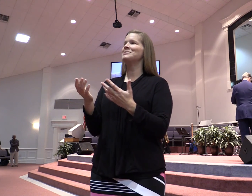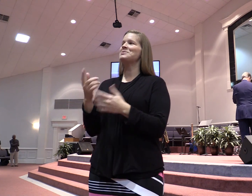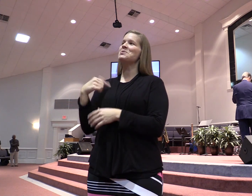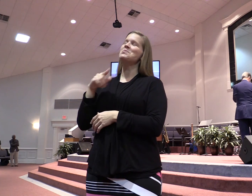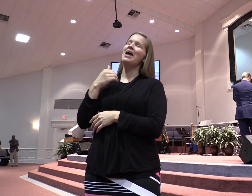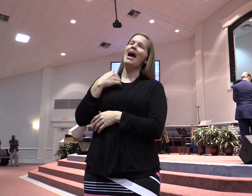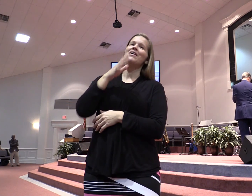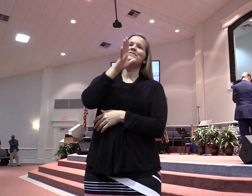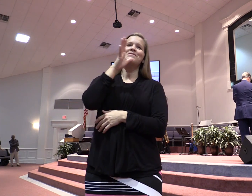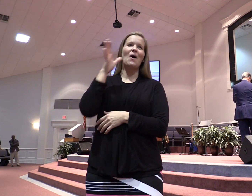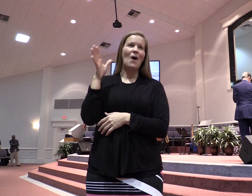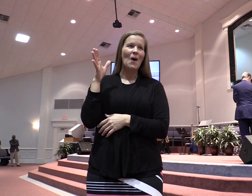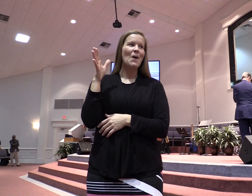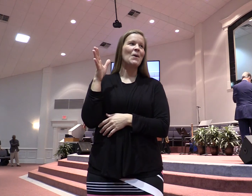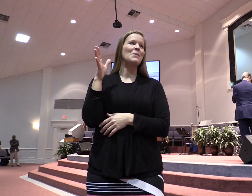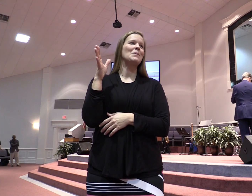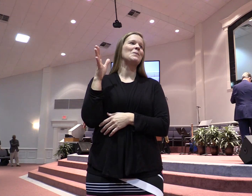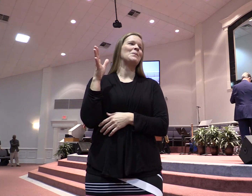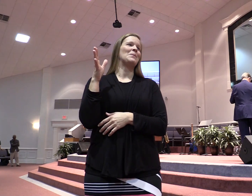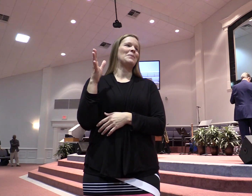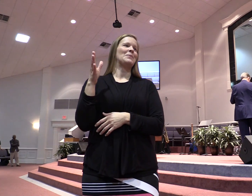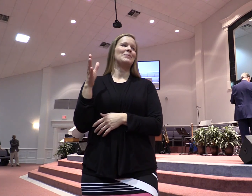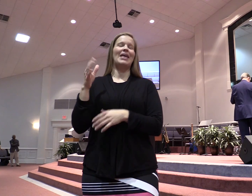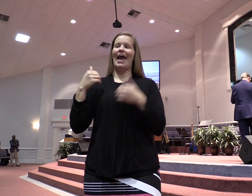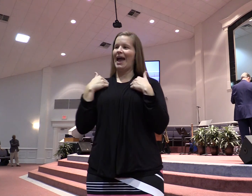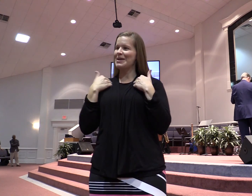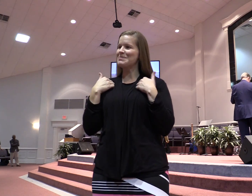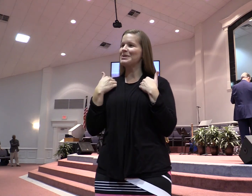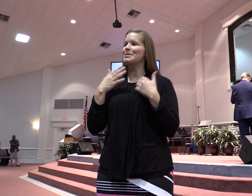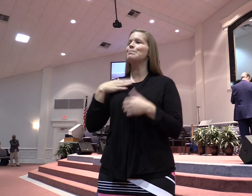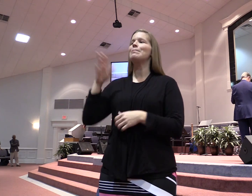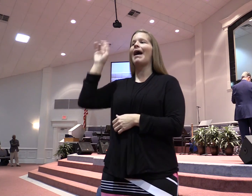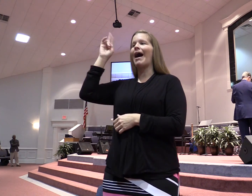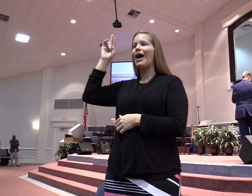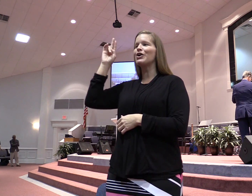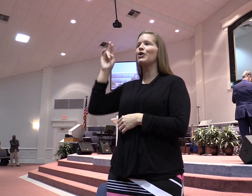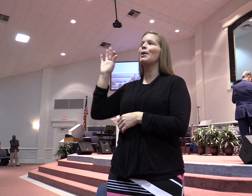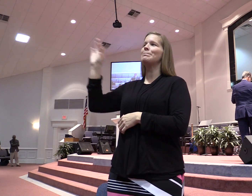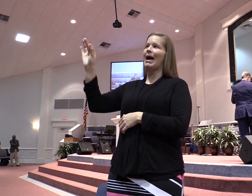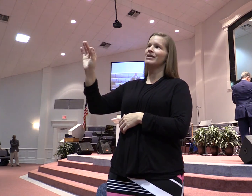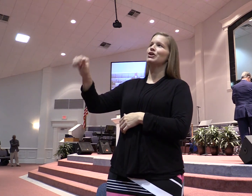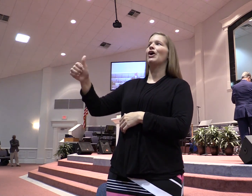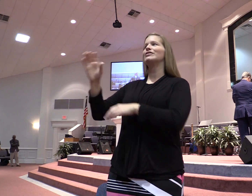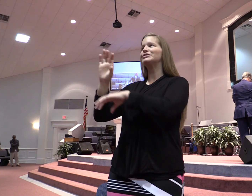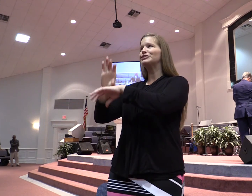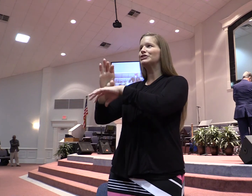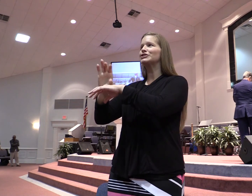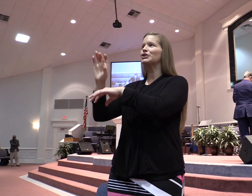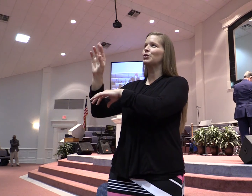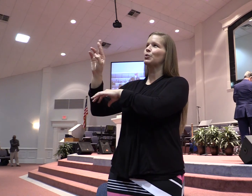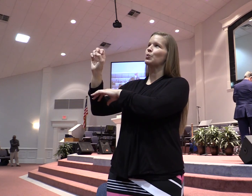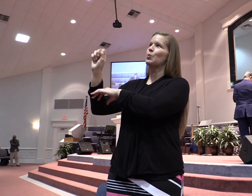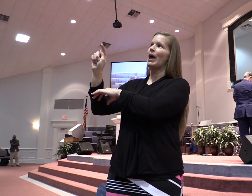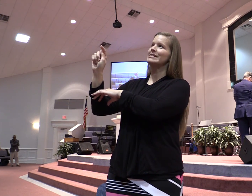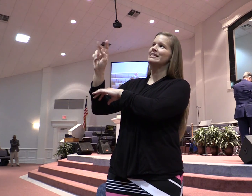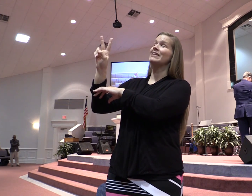have a farm in Bonifay. And my uncle used to pastor in Crestview. And my Aunt